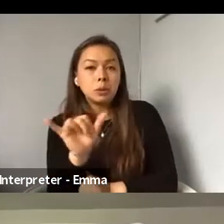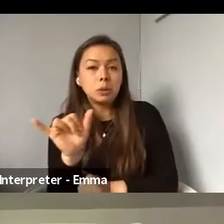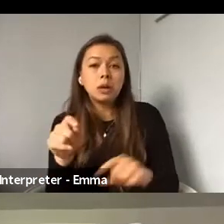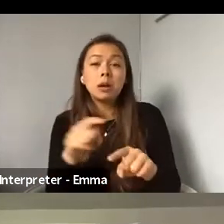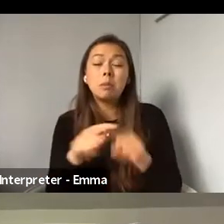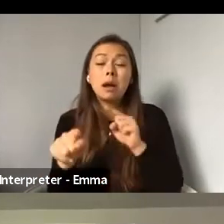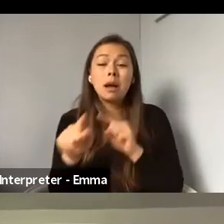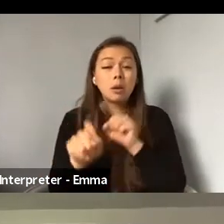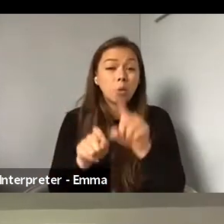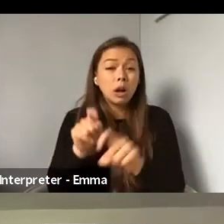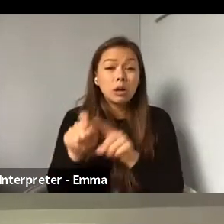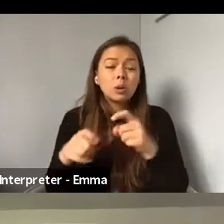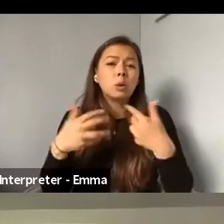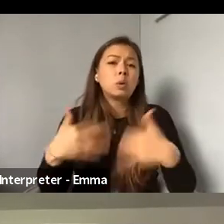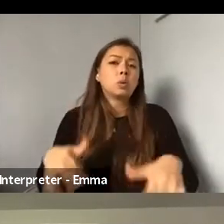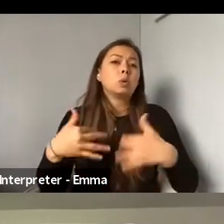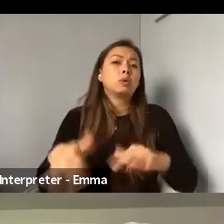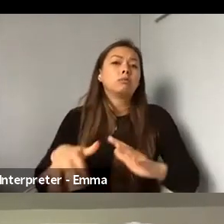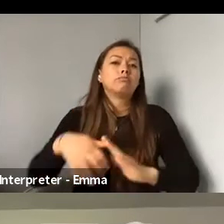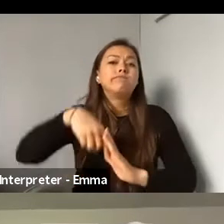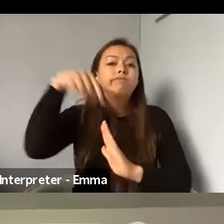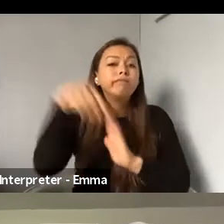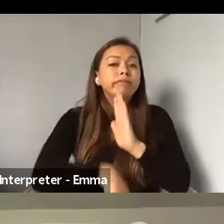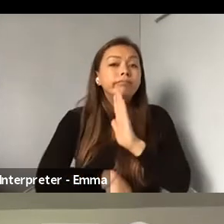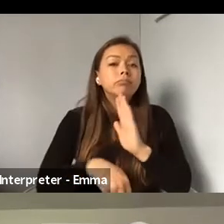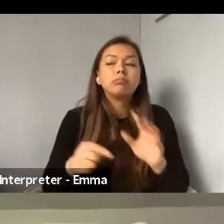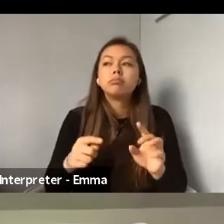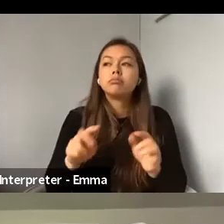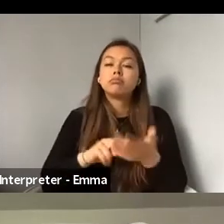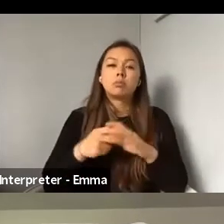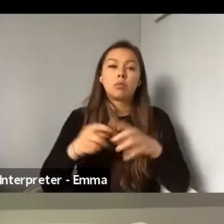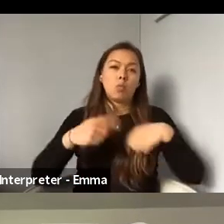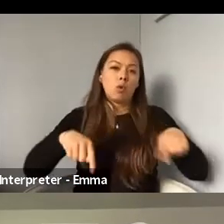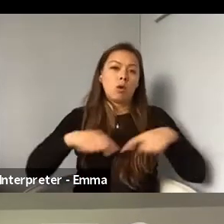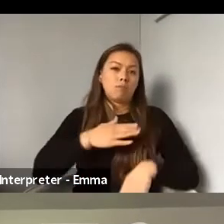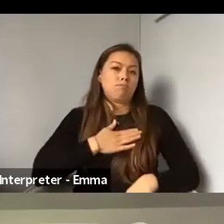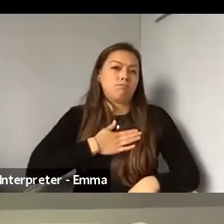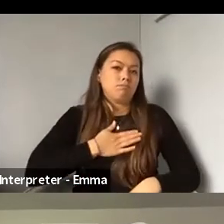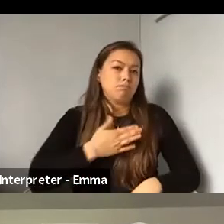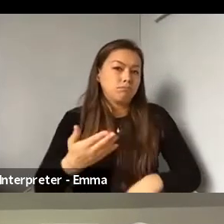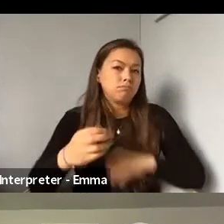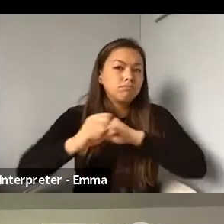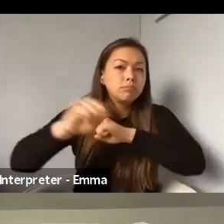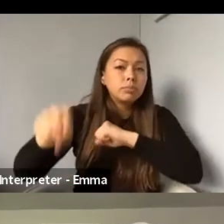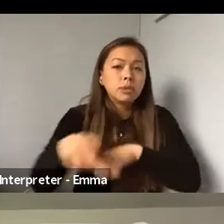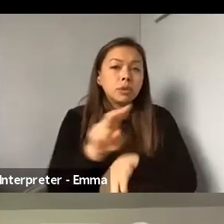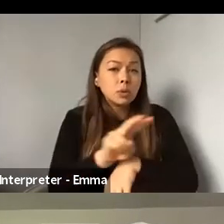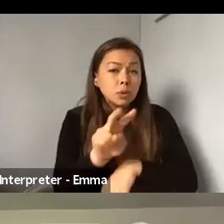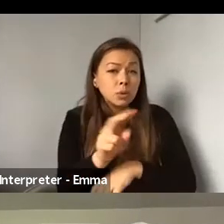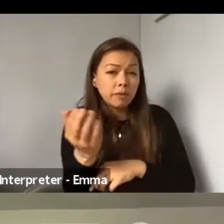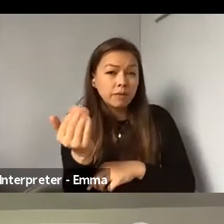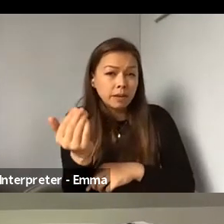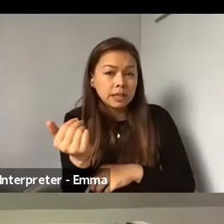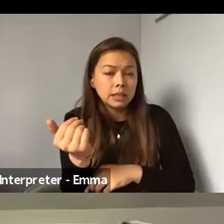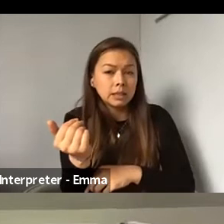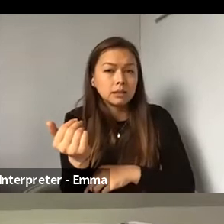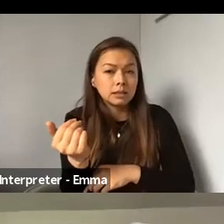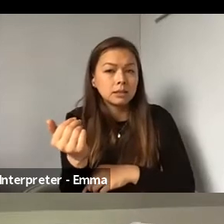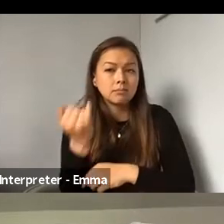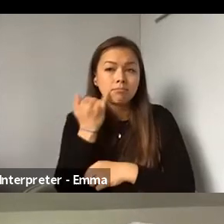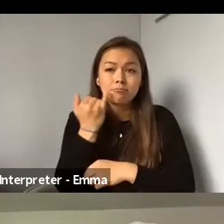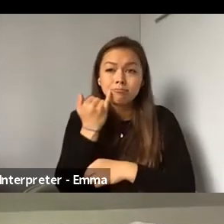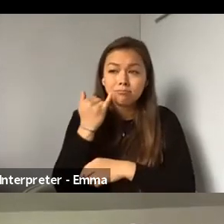in the Q&A box that we're going to go a little bit longer than 2:15 for those who are able to stay, plus